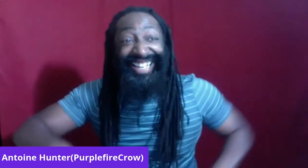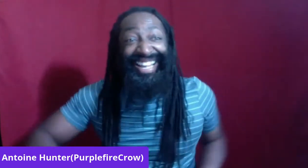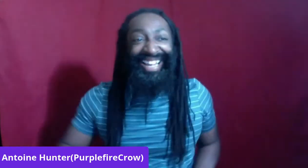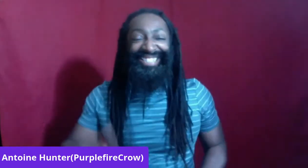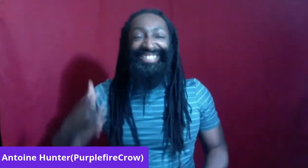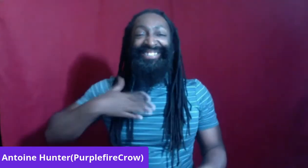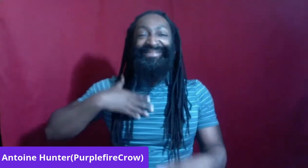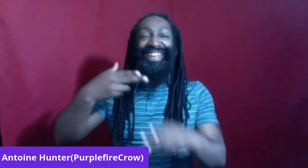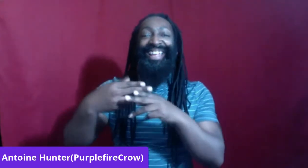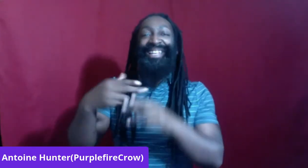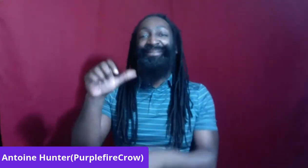Hello, hello.